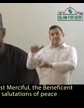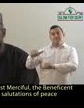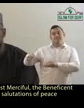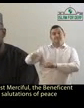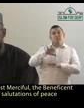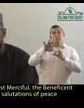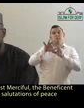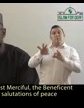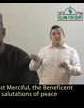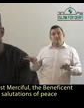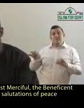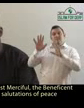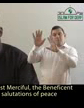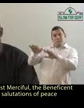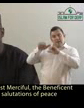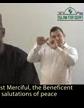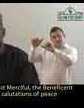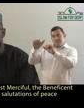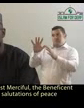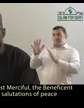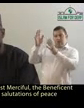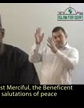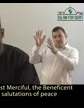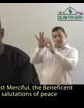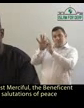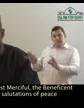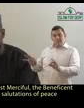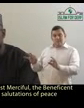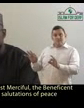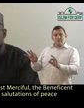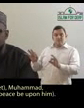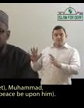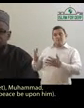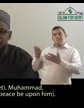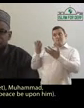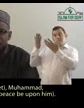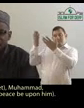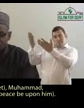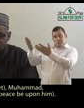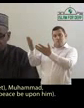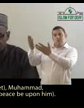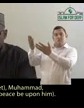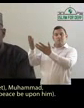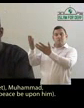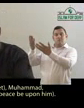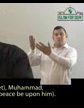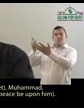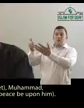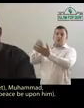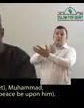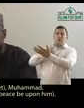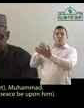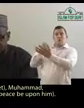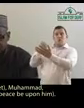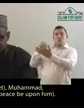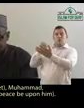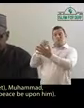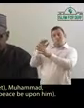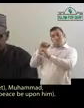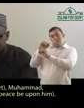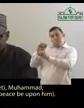And peace and blessings and salutations of peace forever be upon our beloved